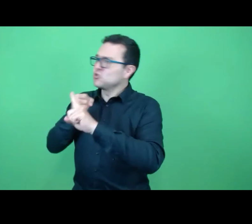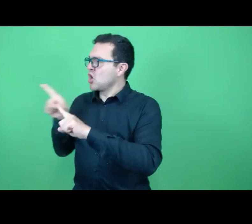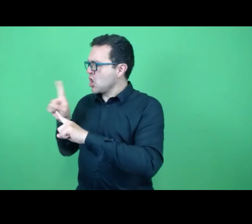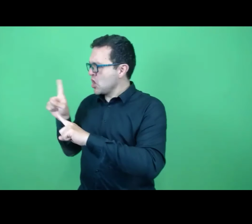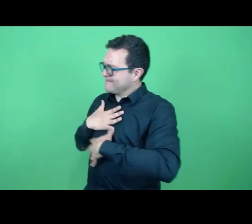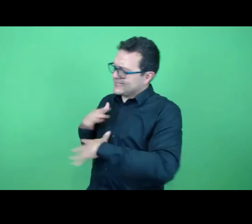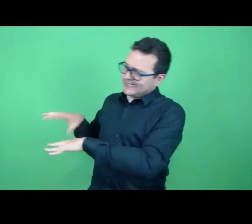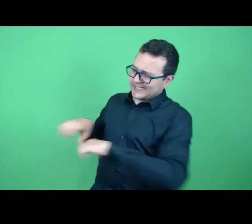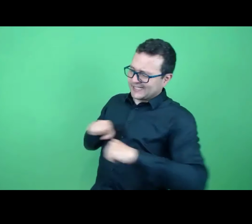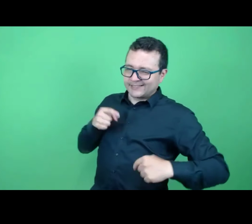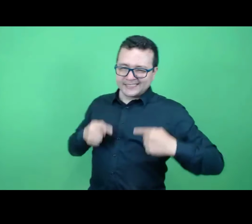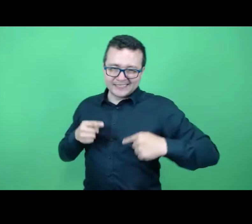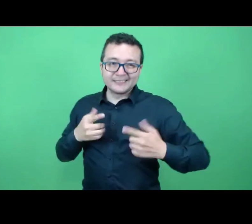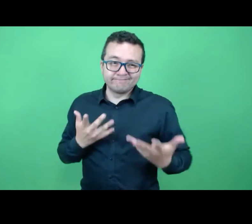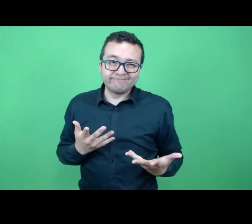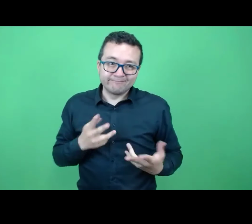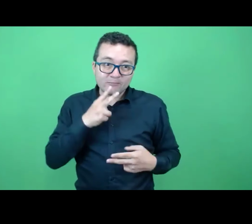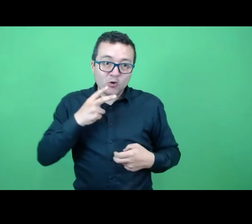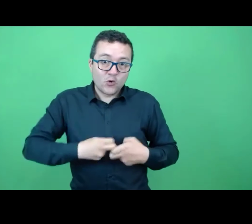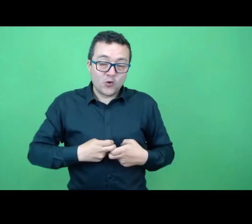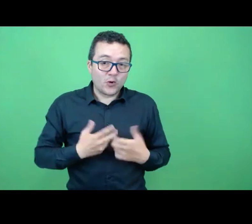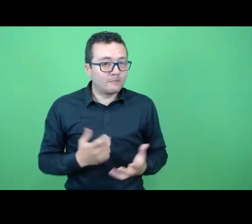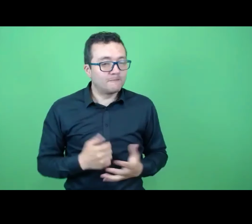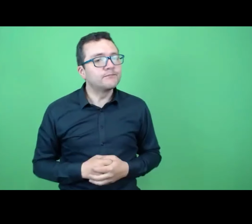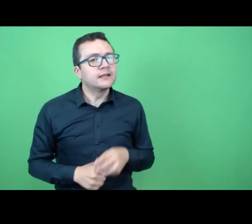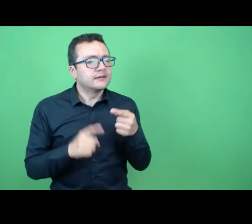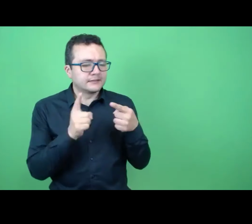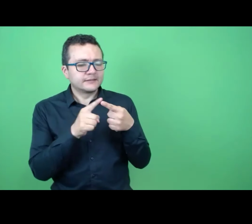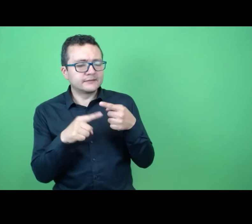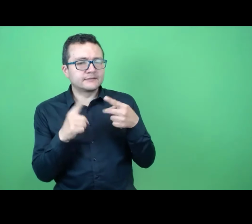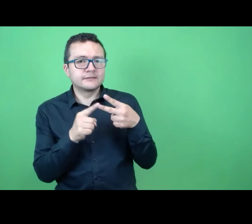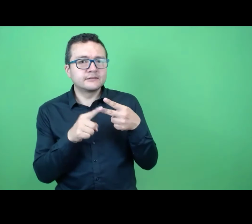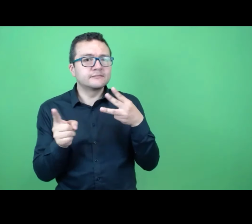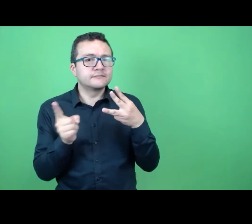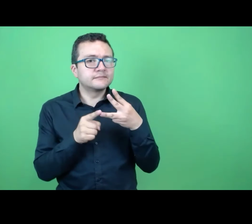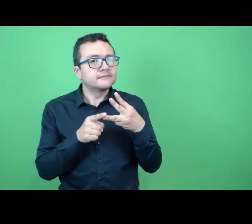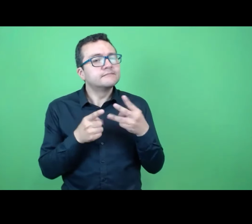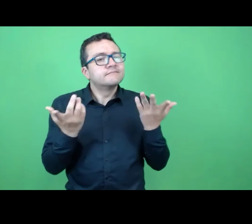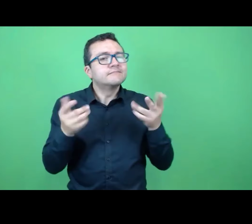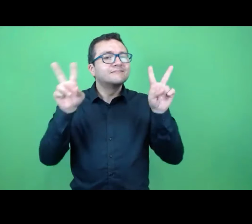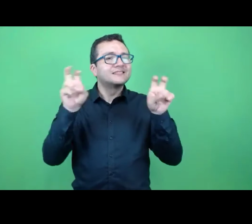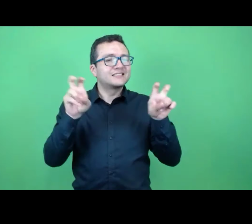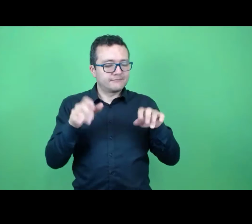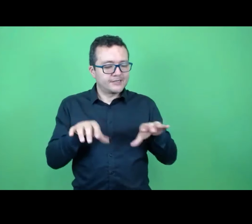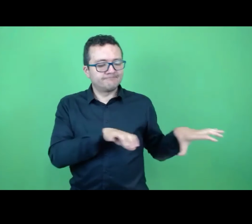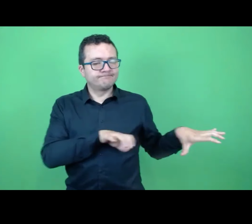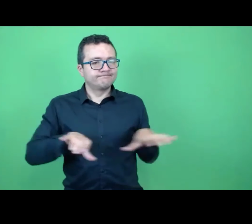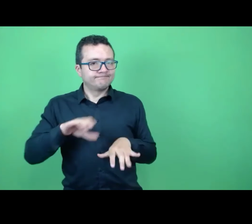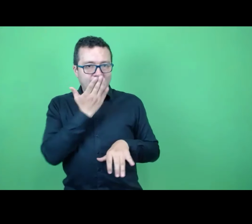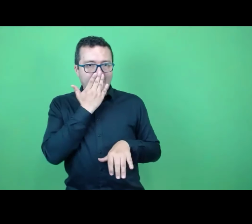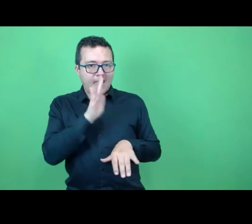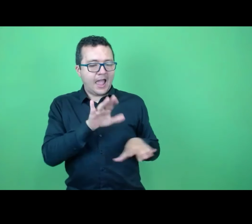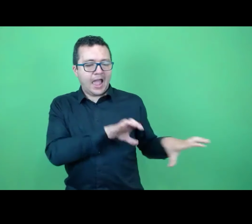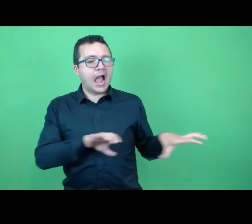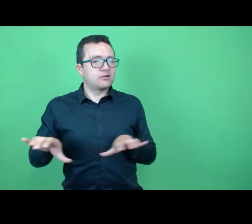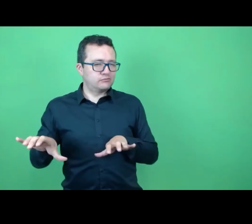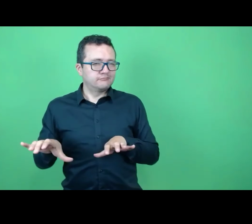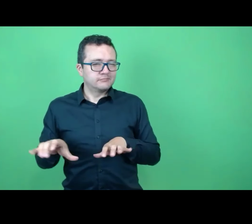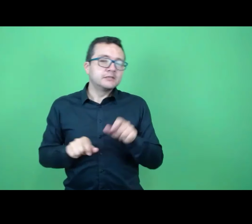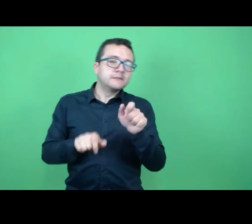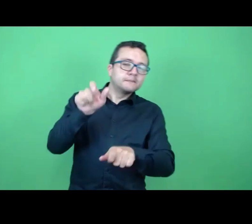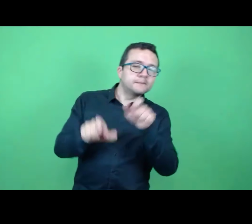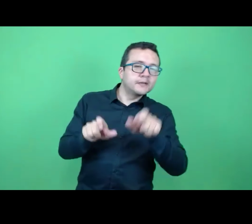The last hindering factor that I'll share had to do with attitudes, beliefs, and behaviors around equality